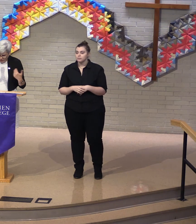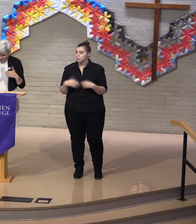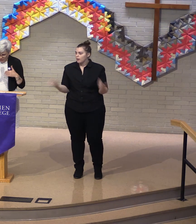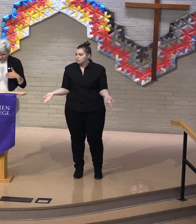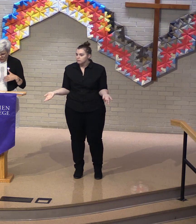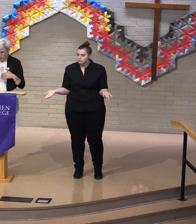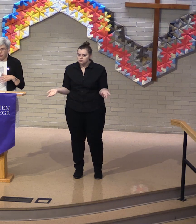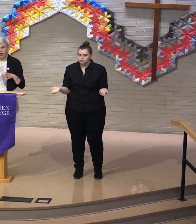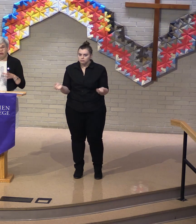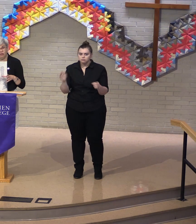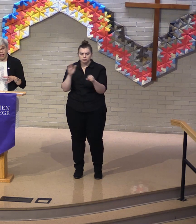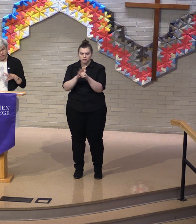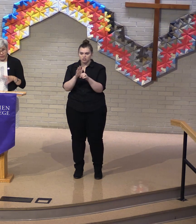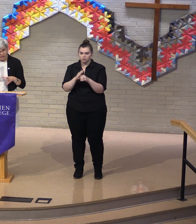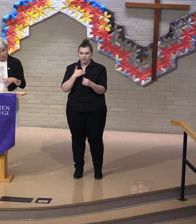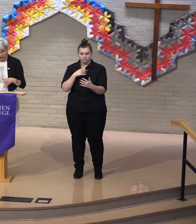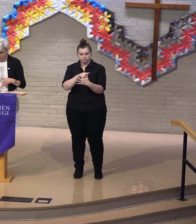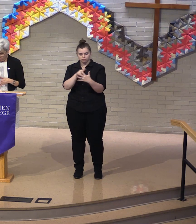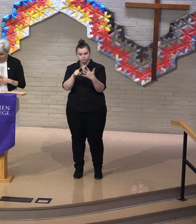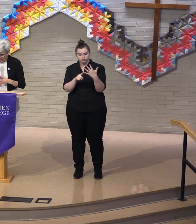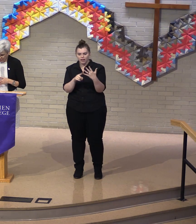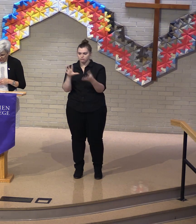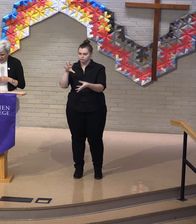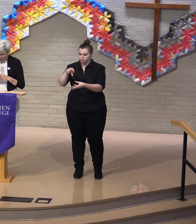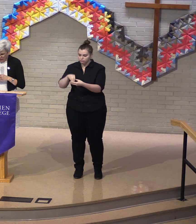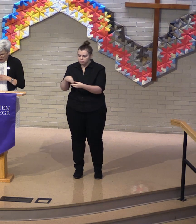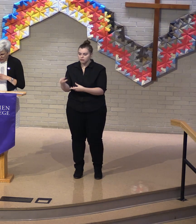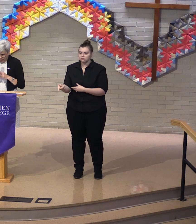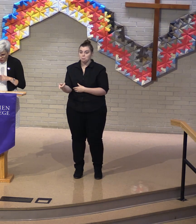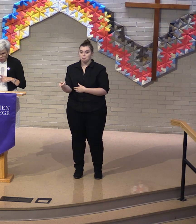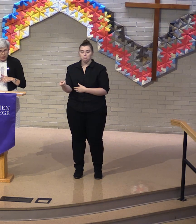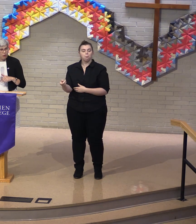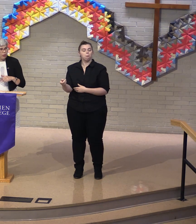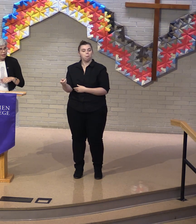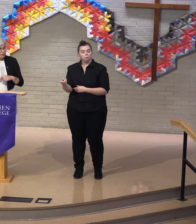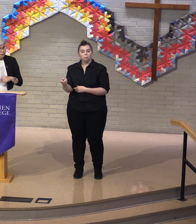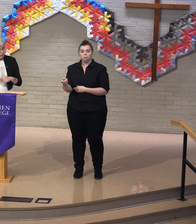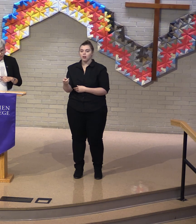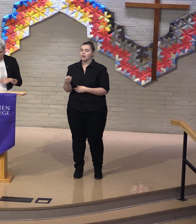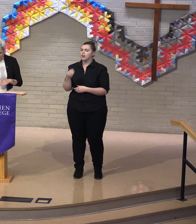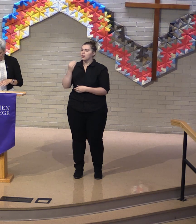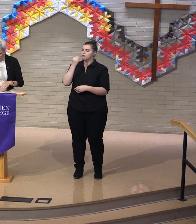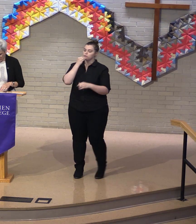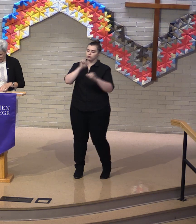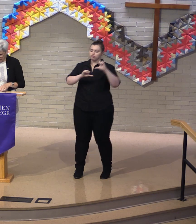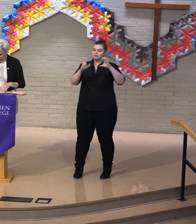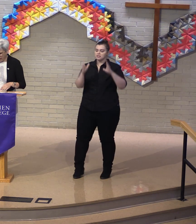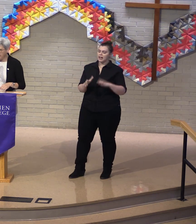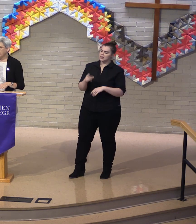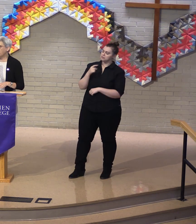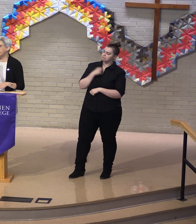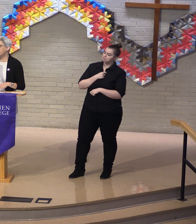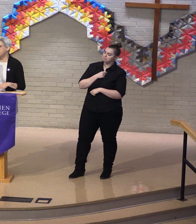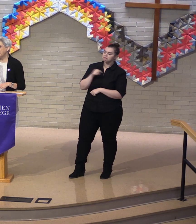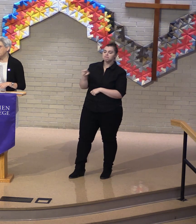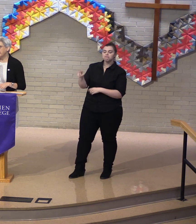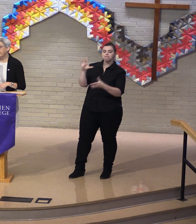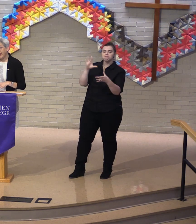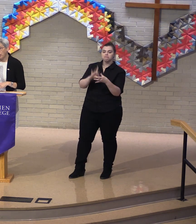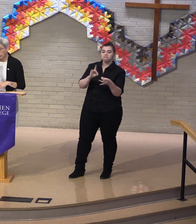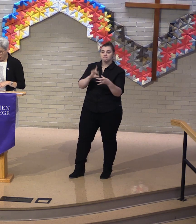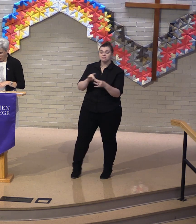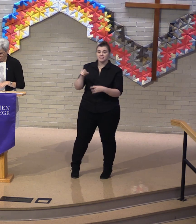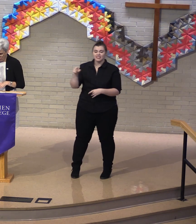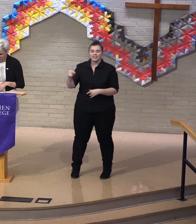Well, ketchup delivers all 5 of these flavors. Ketchup, according to food scientists, has the critical dimension